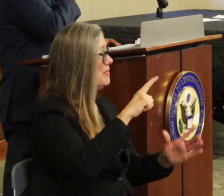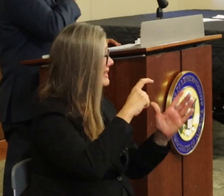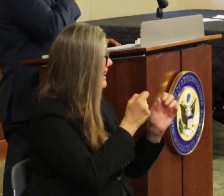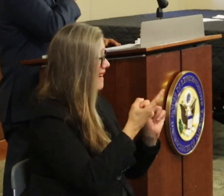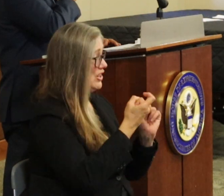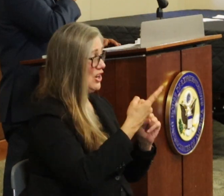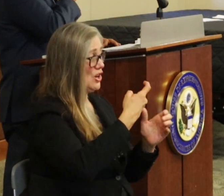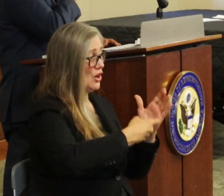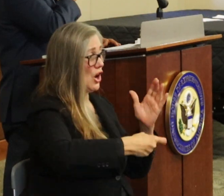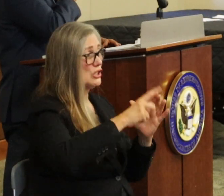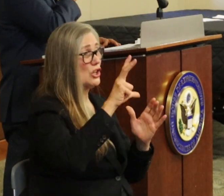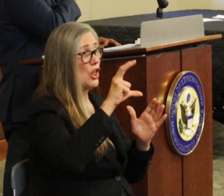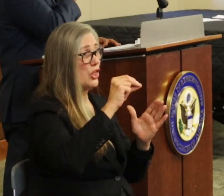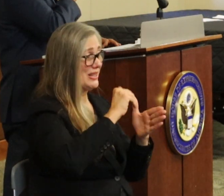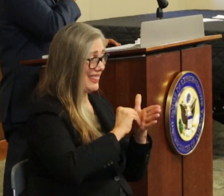year to go to Cal Poly.